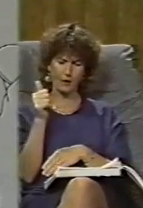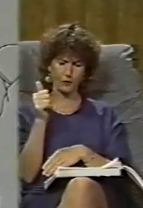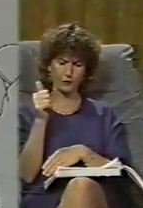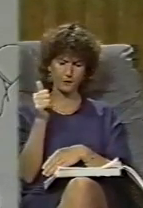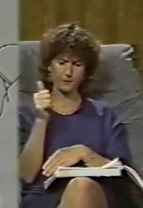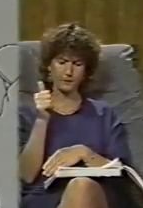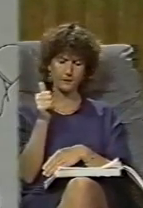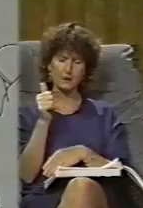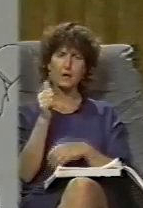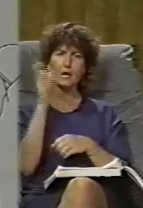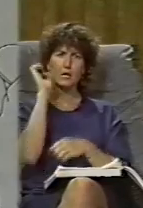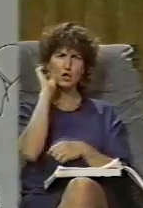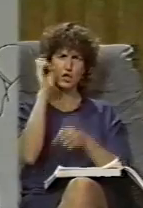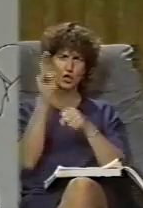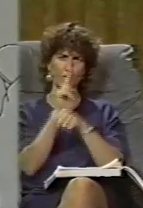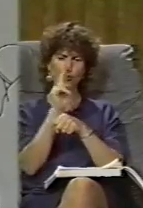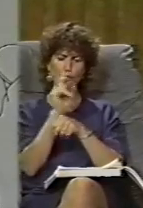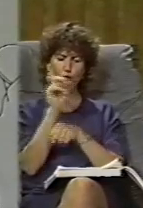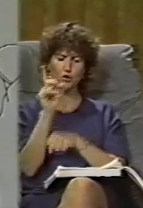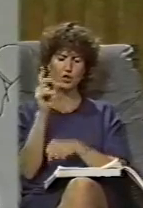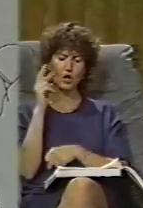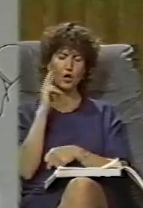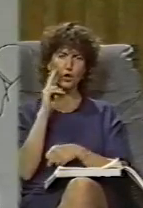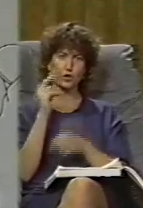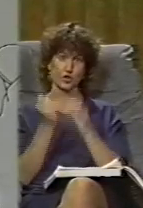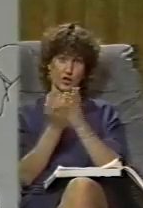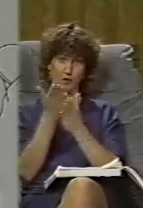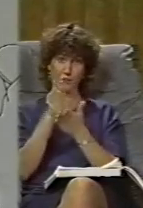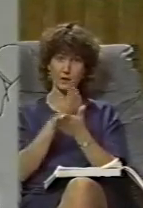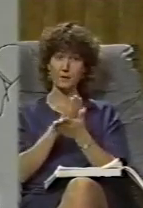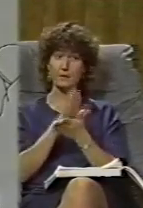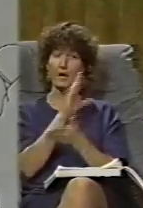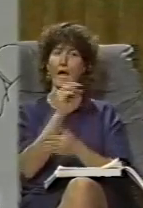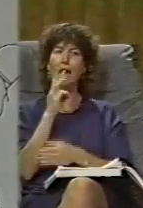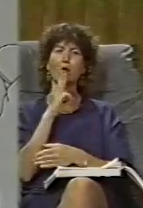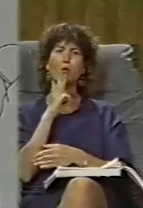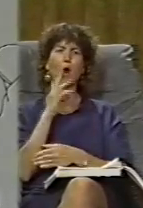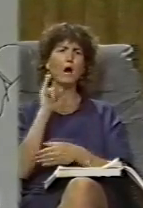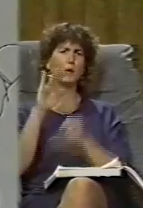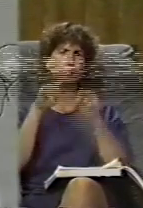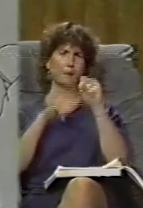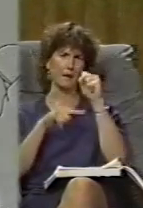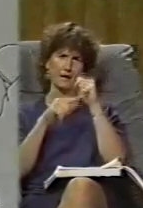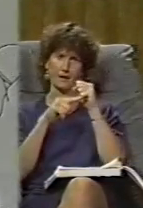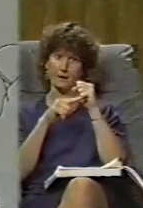herself. She used her shovel and watering pail.